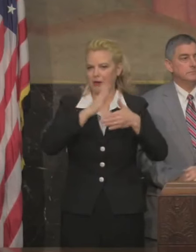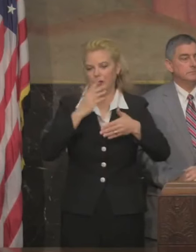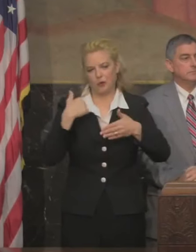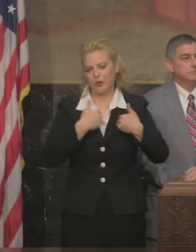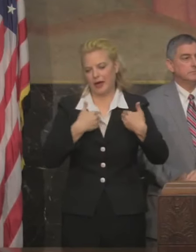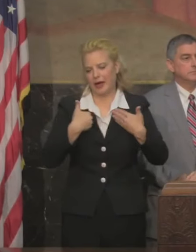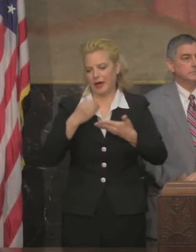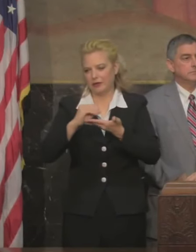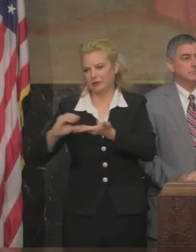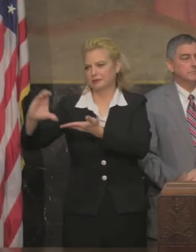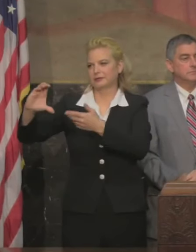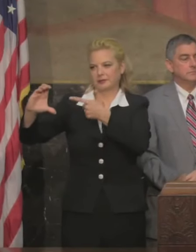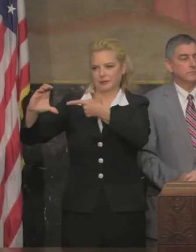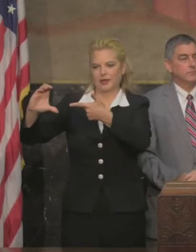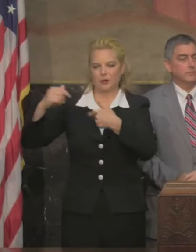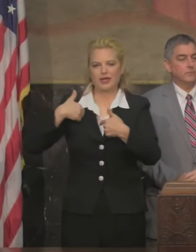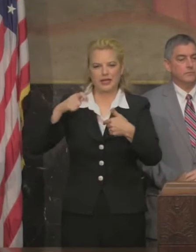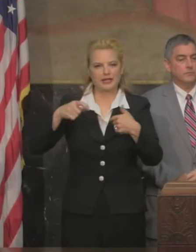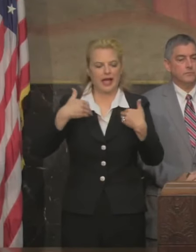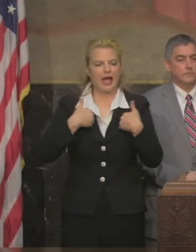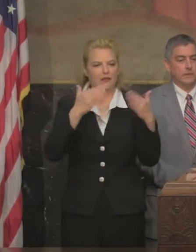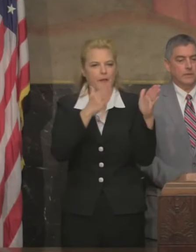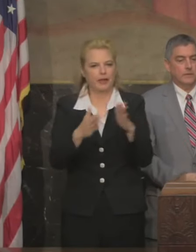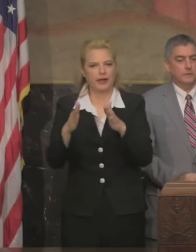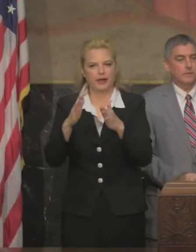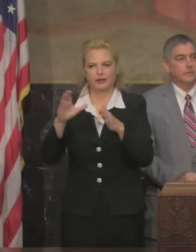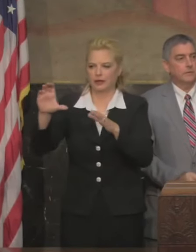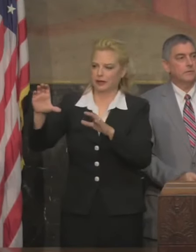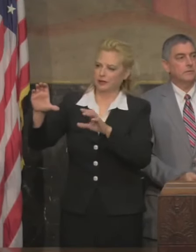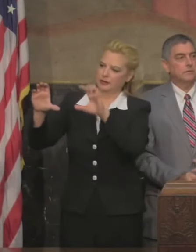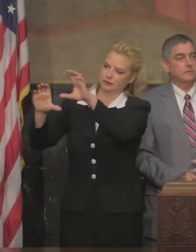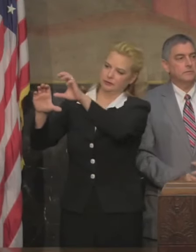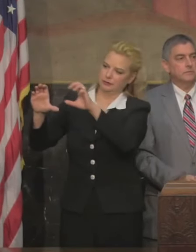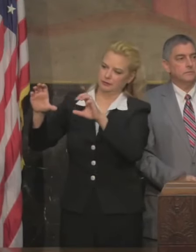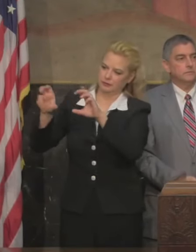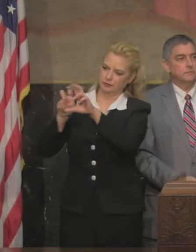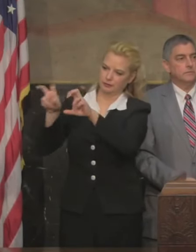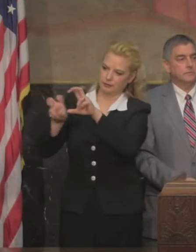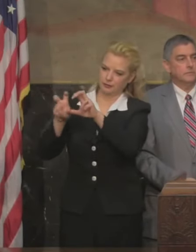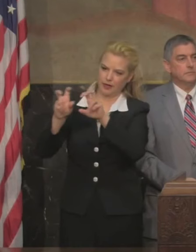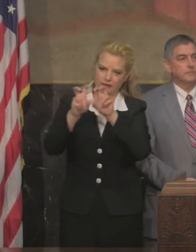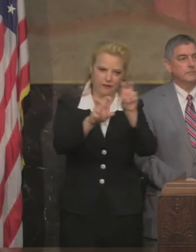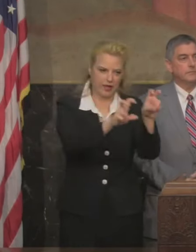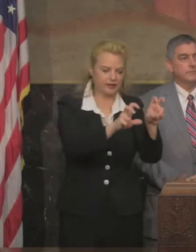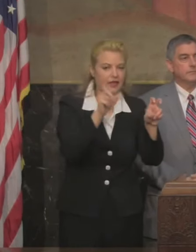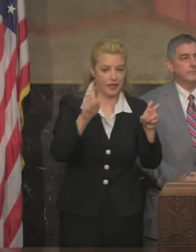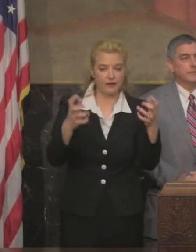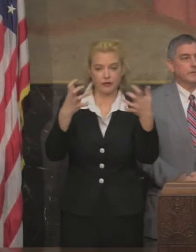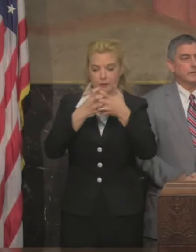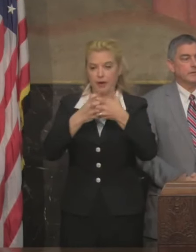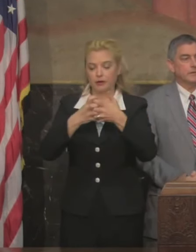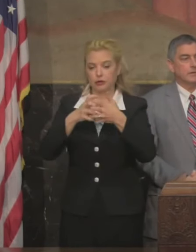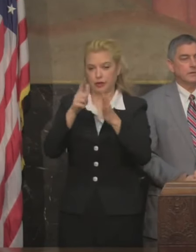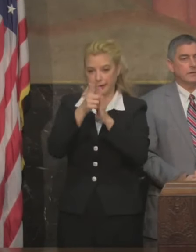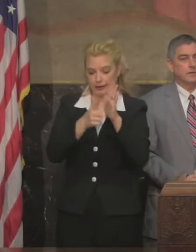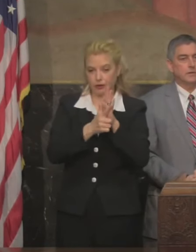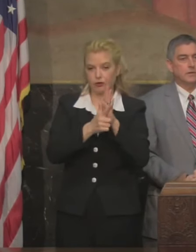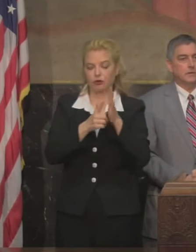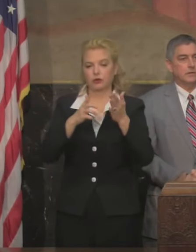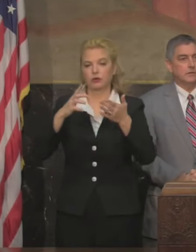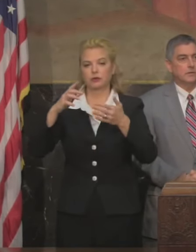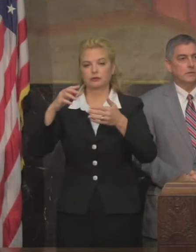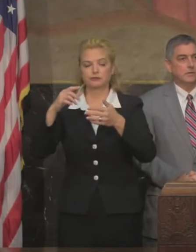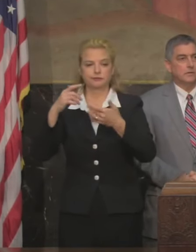and we have to have a plan to invest those dollars. The plans have to meet legal and constitutional muster, especially as it relates to the